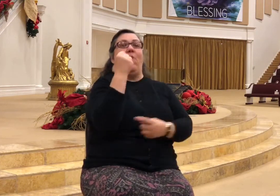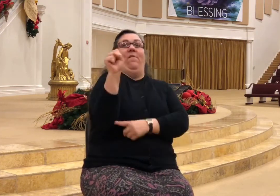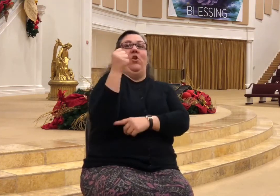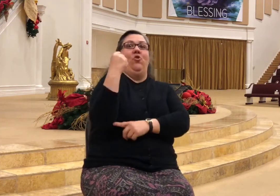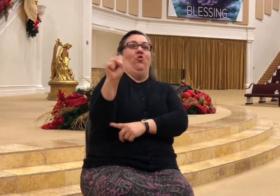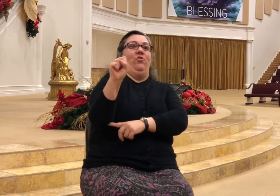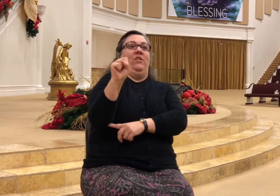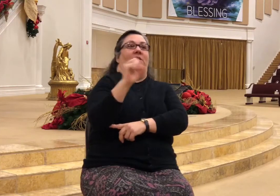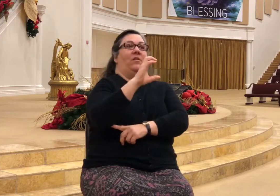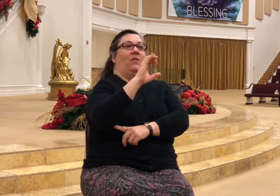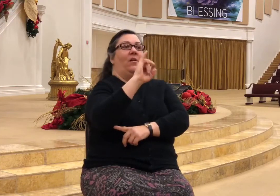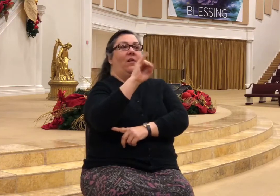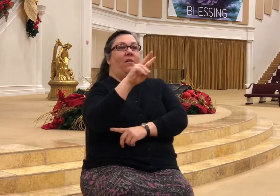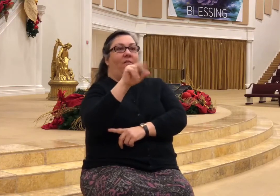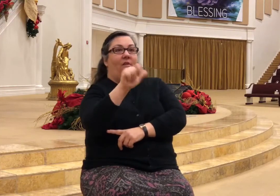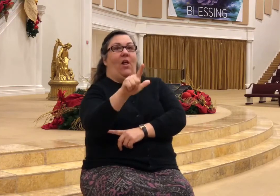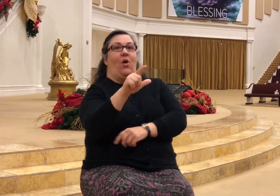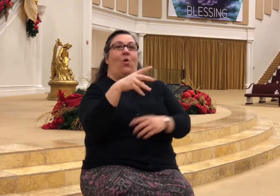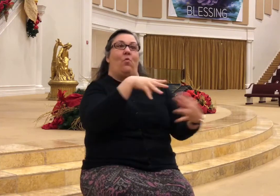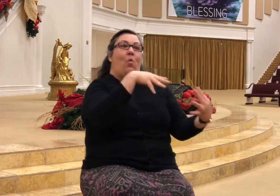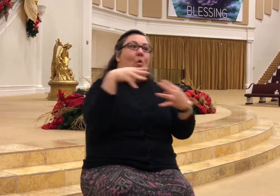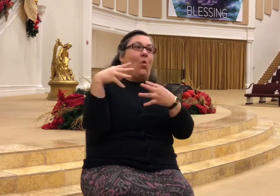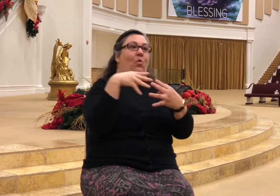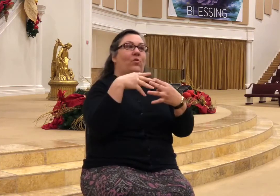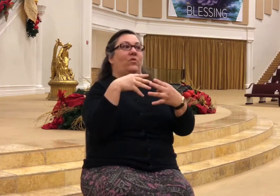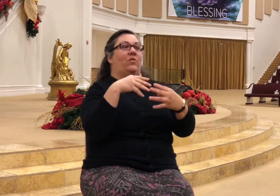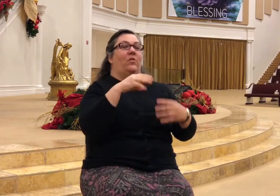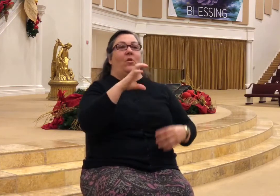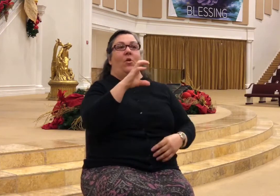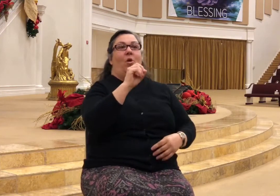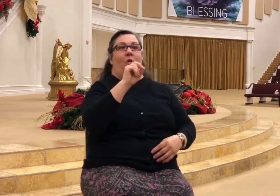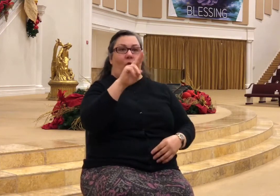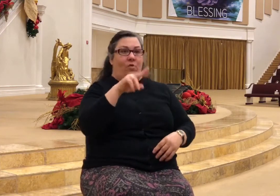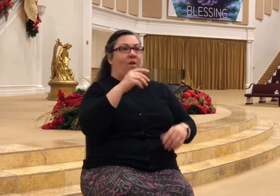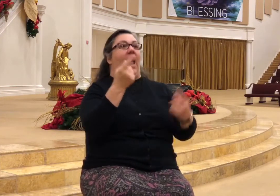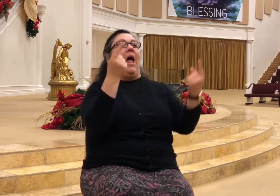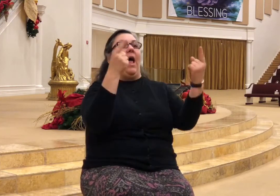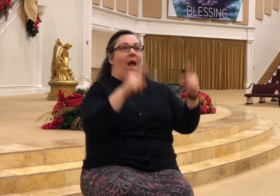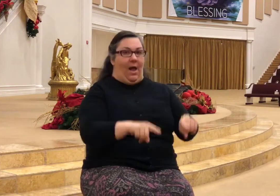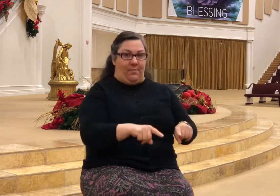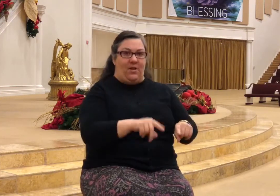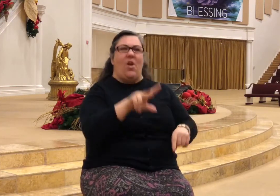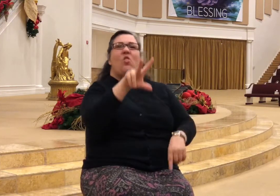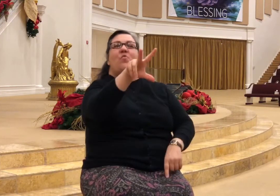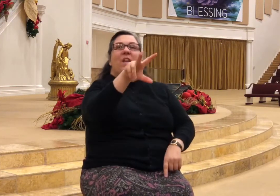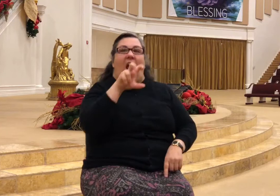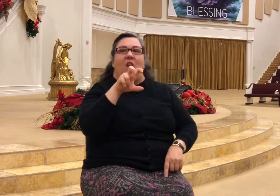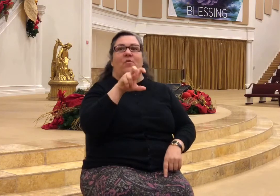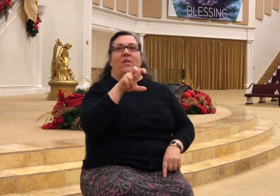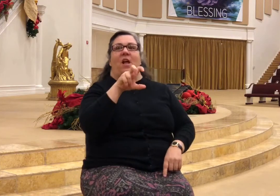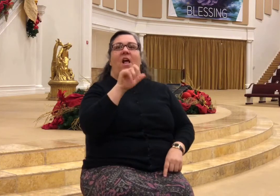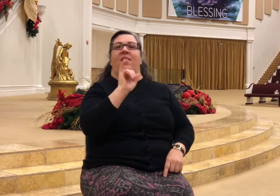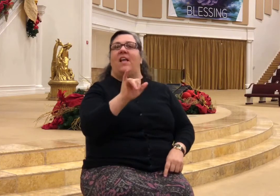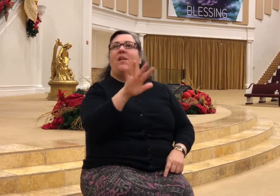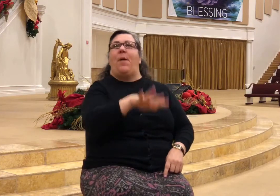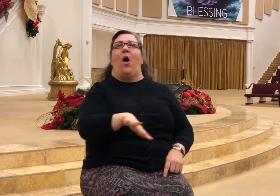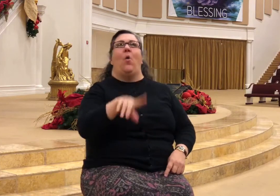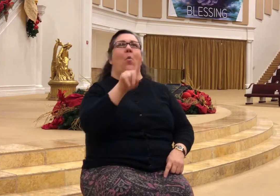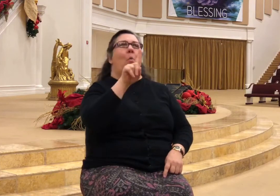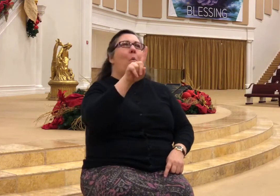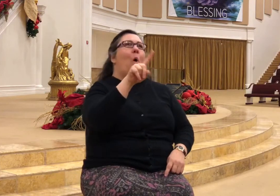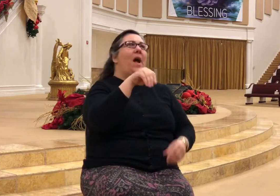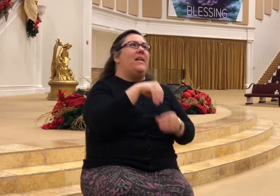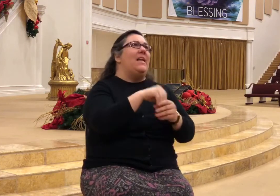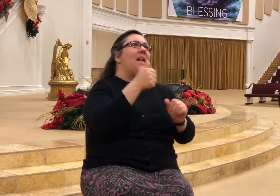revolutions, civil wars, or uprisings, or coups. 300. That equals out, somebody told me that equals out to be about one every, I